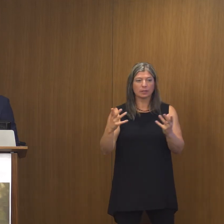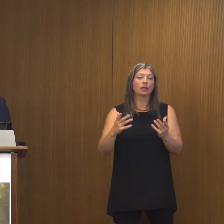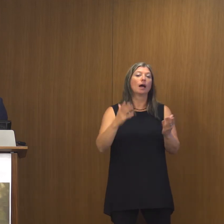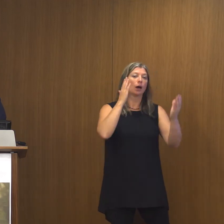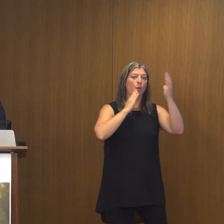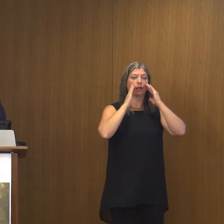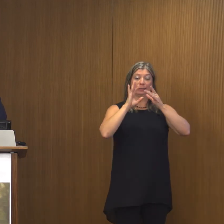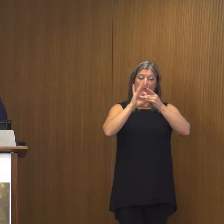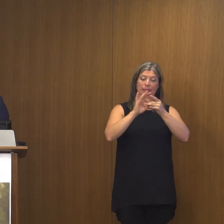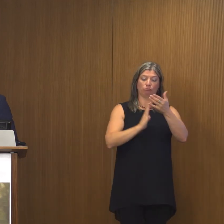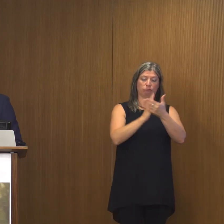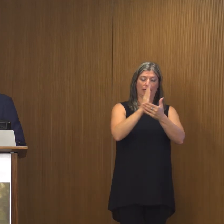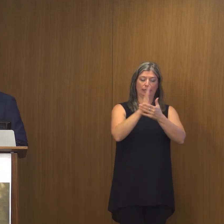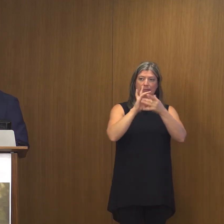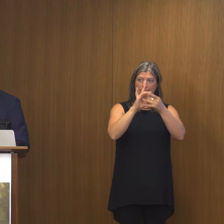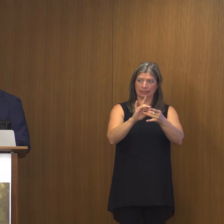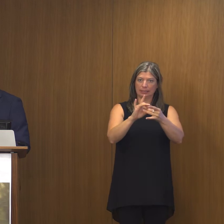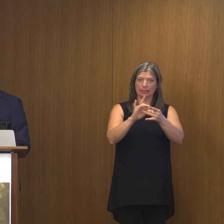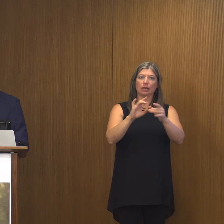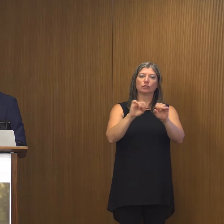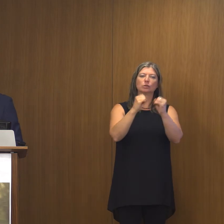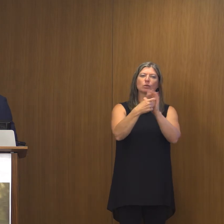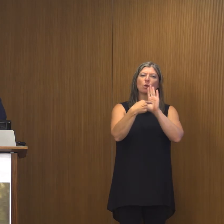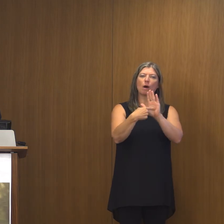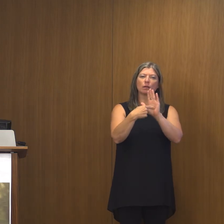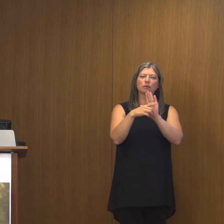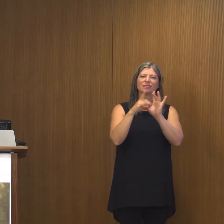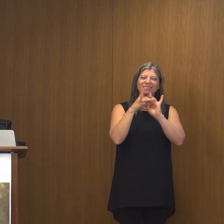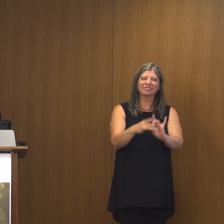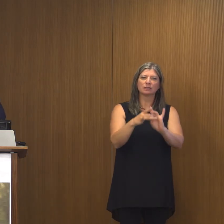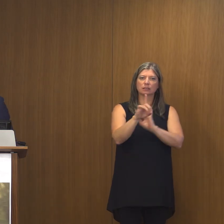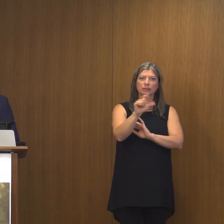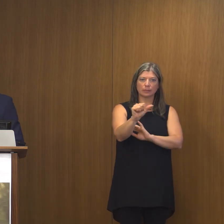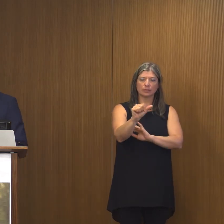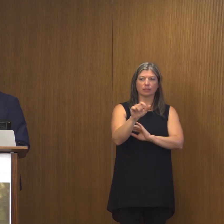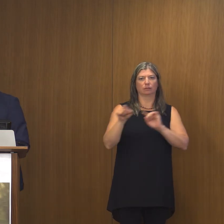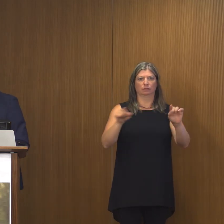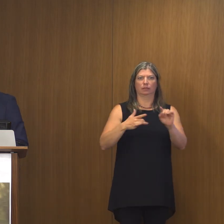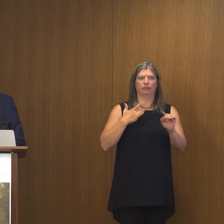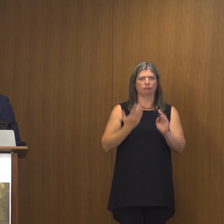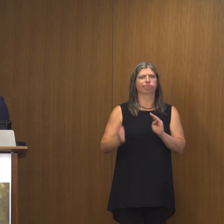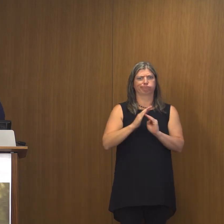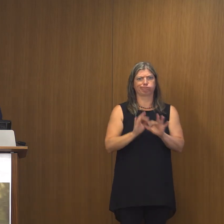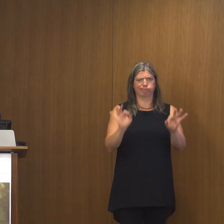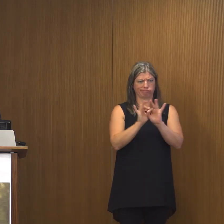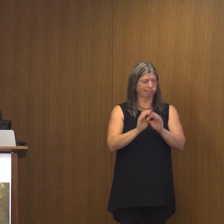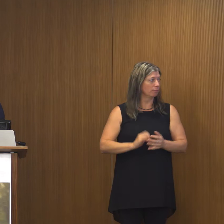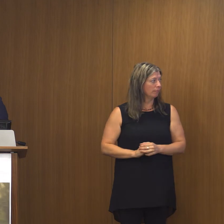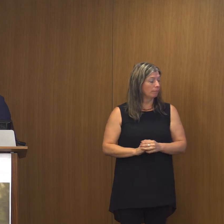awareness of rights-based approaches on the social model of disability. That was highly ranked by both parents and organizations. Holding